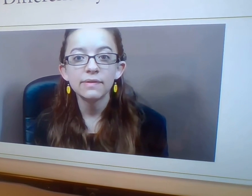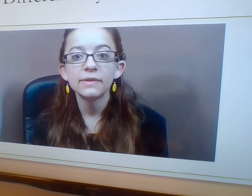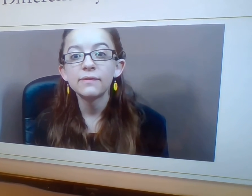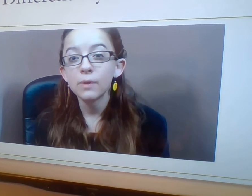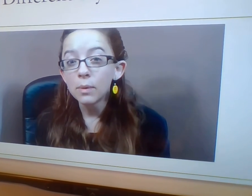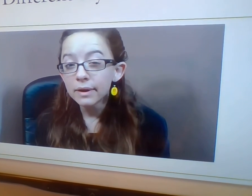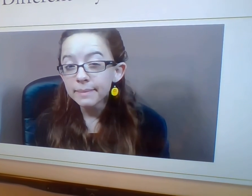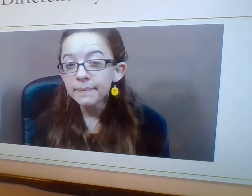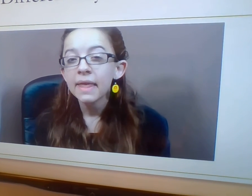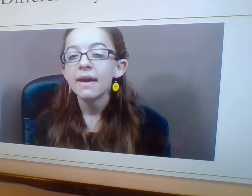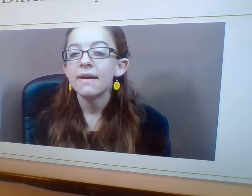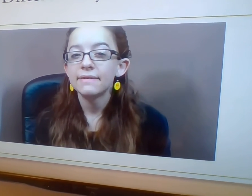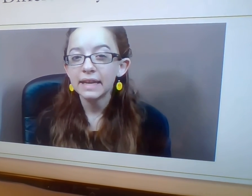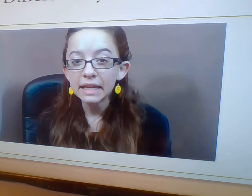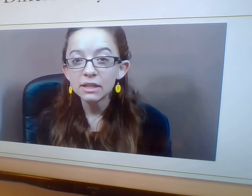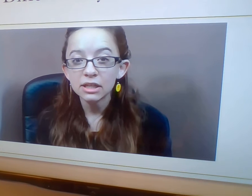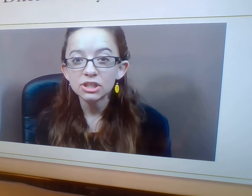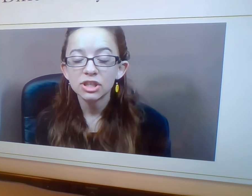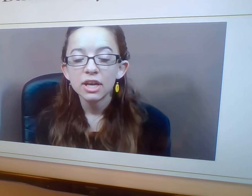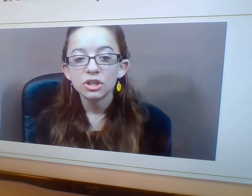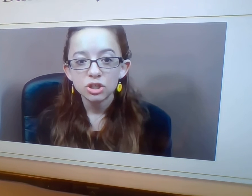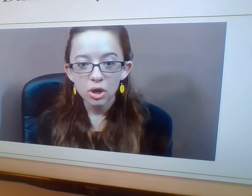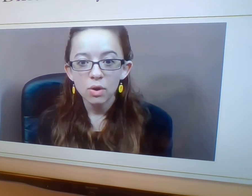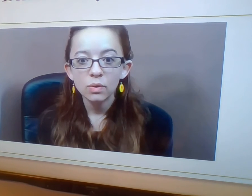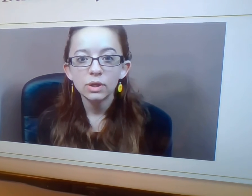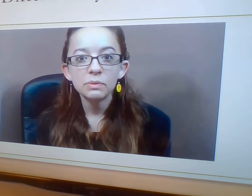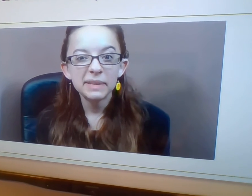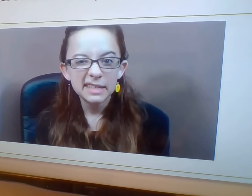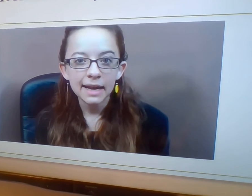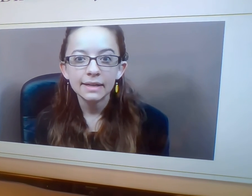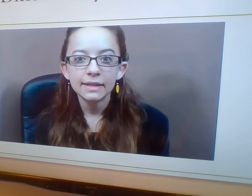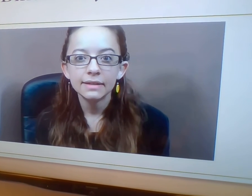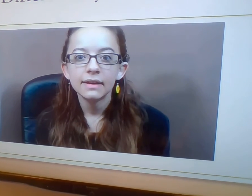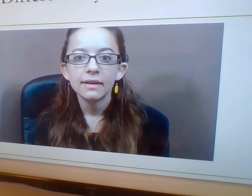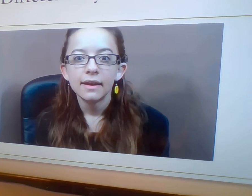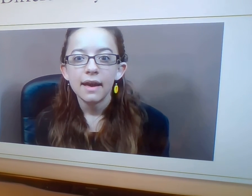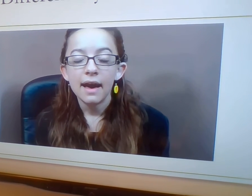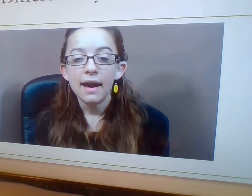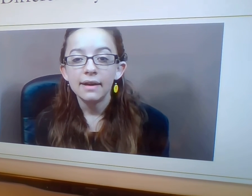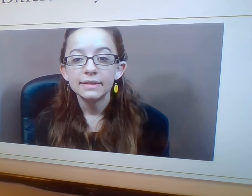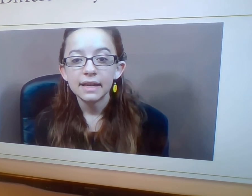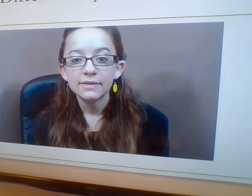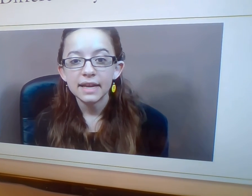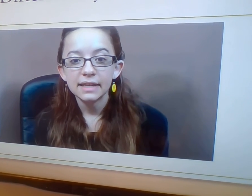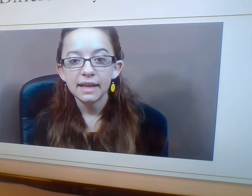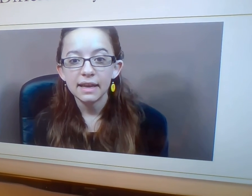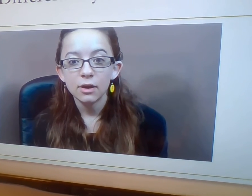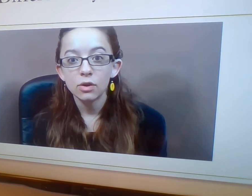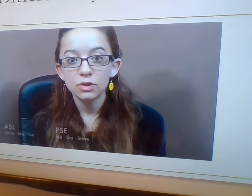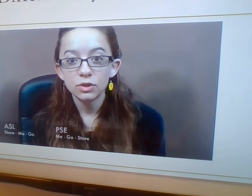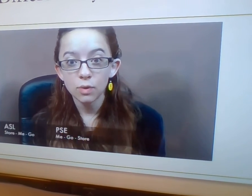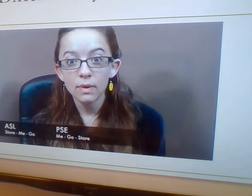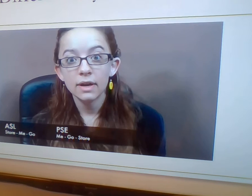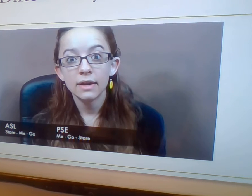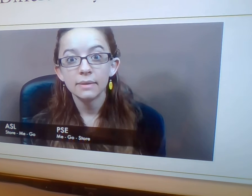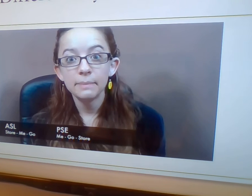the form of English. So you would be signing, instead of signing like store,